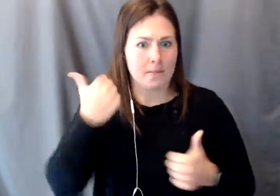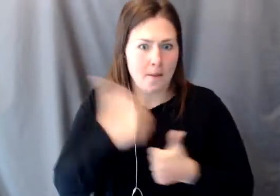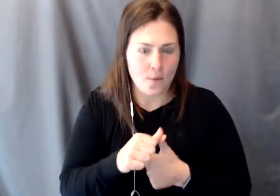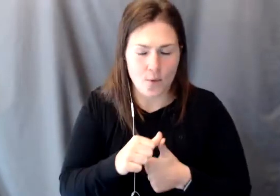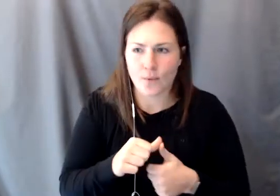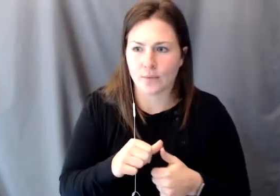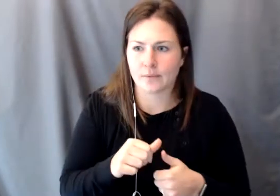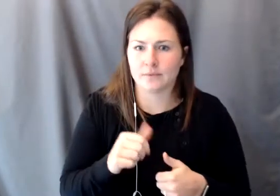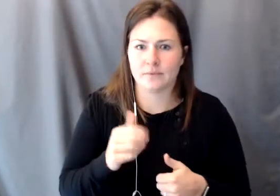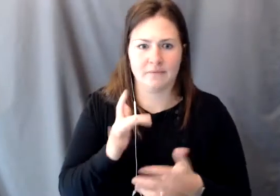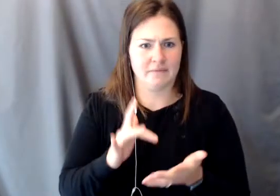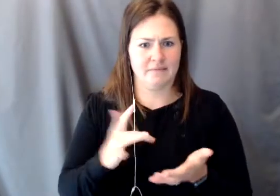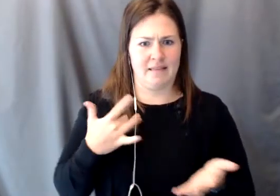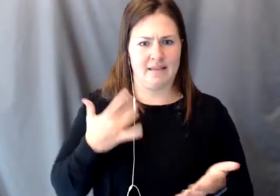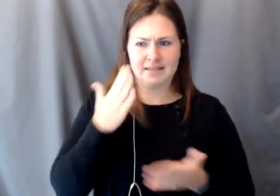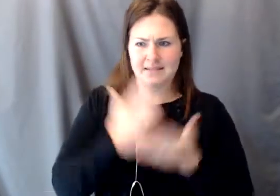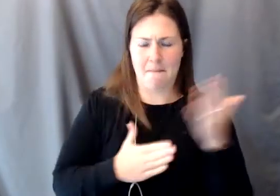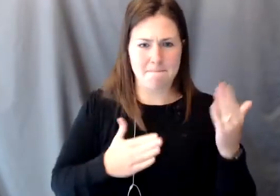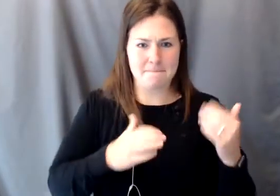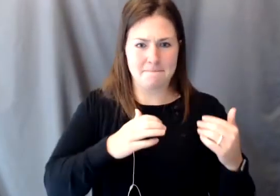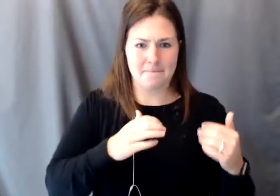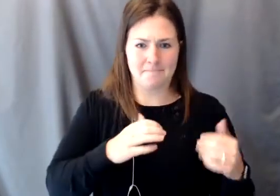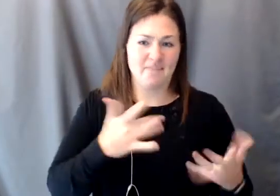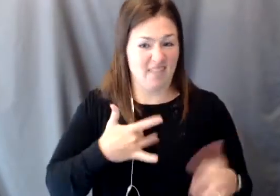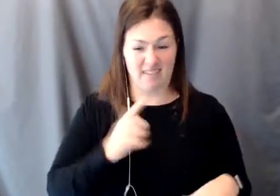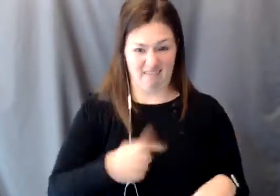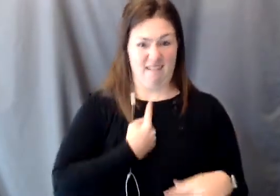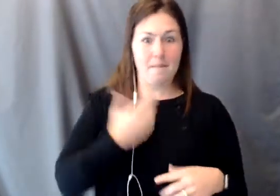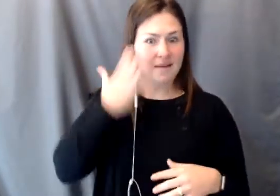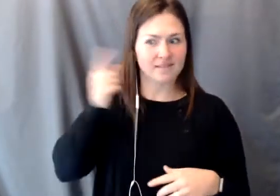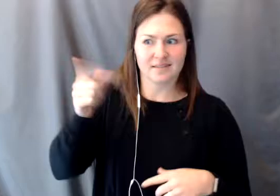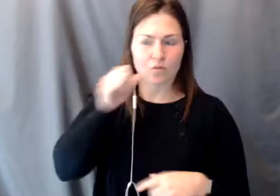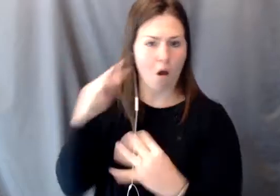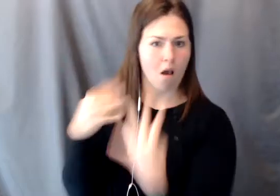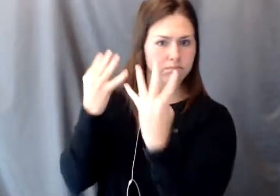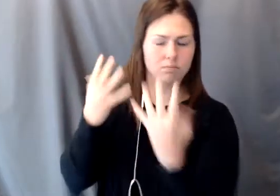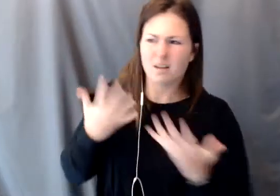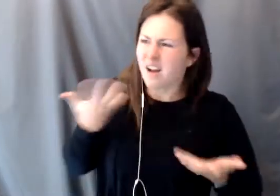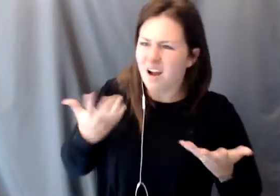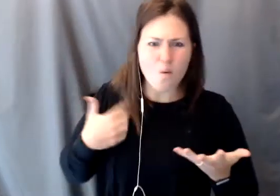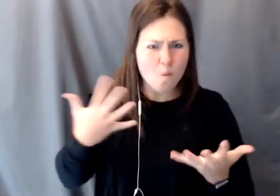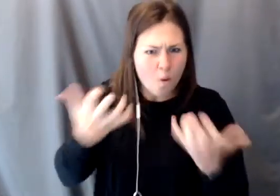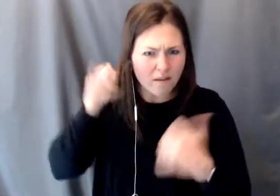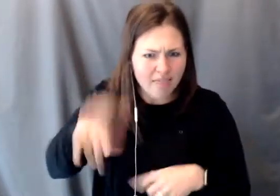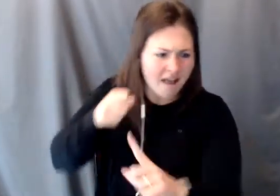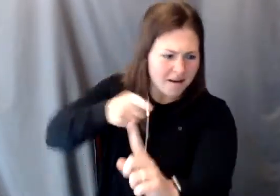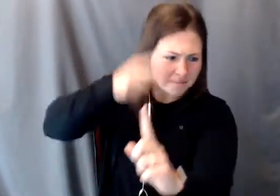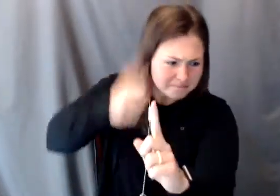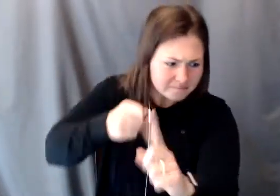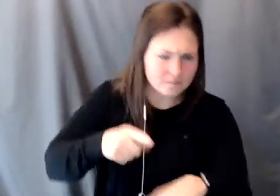I am sober now. I mean, really? And I'd go to my sponsor and I'd be complaining about that.